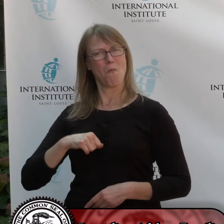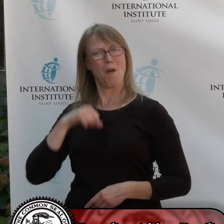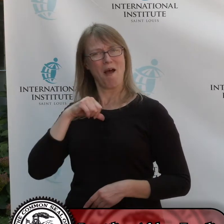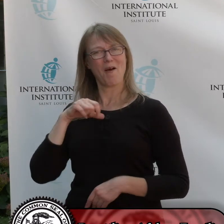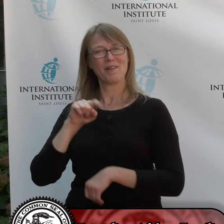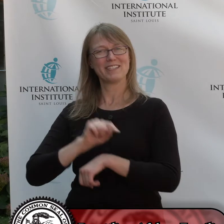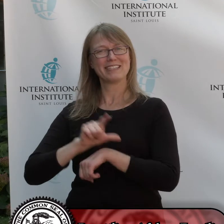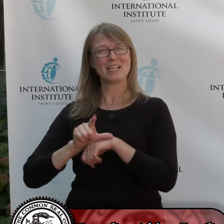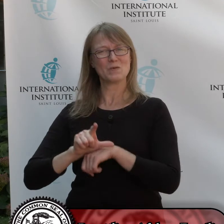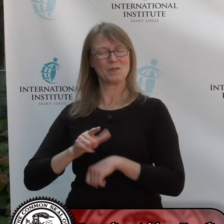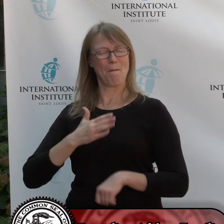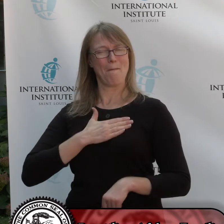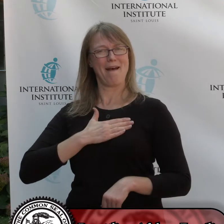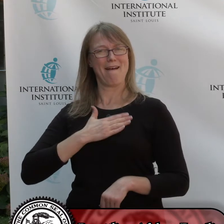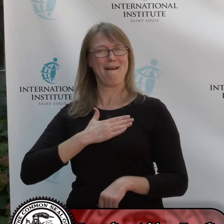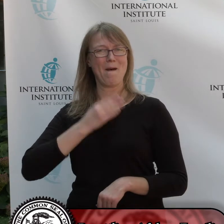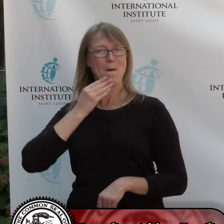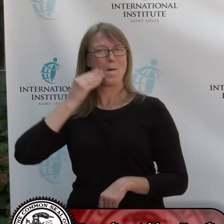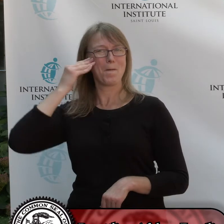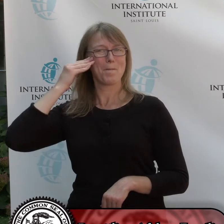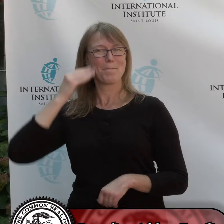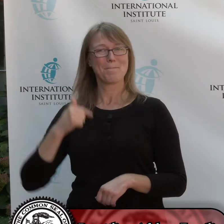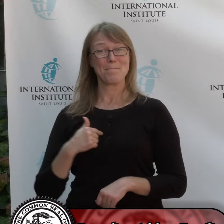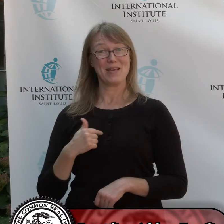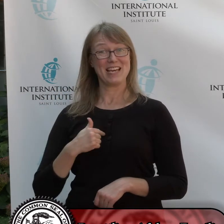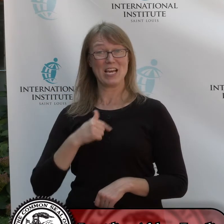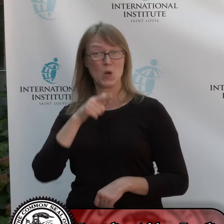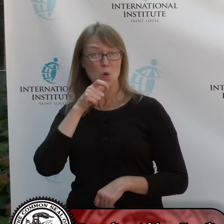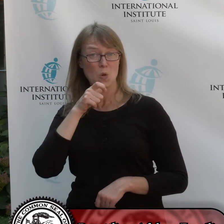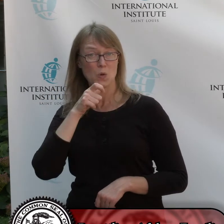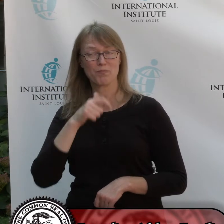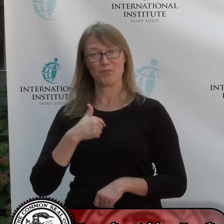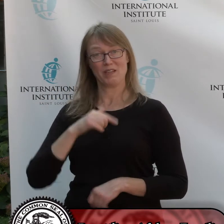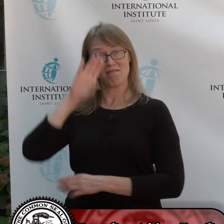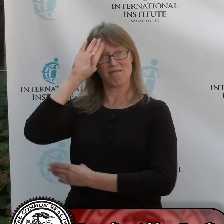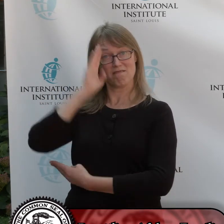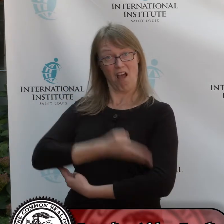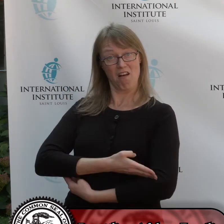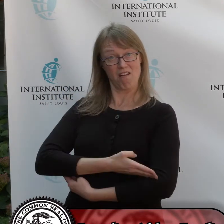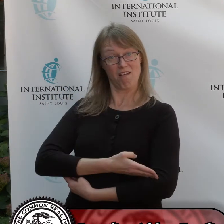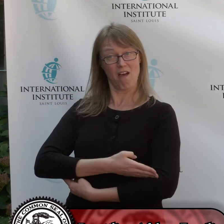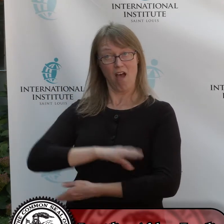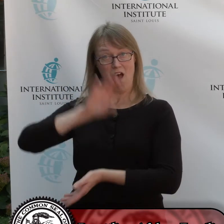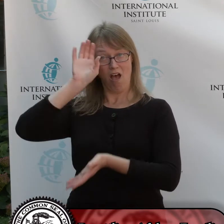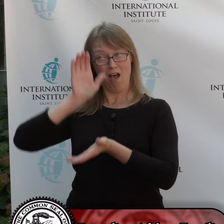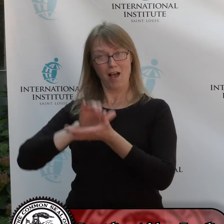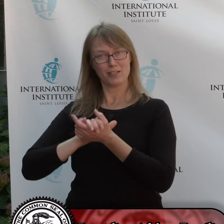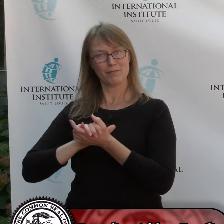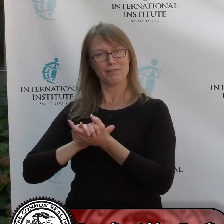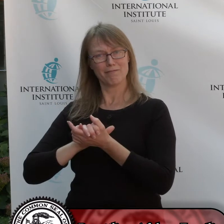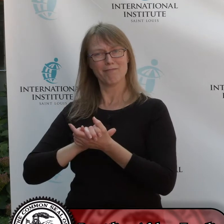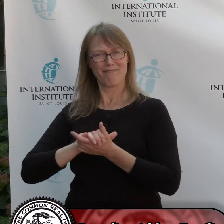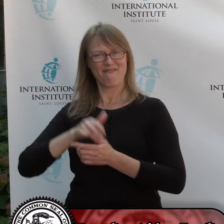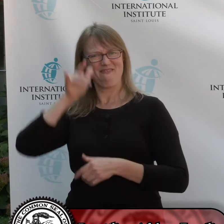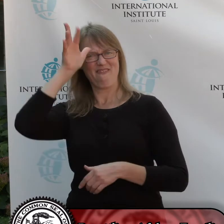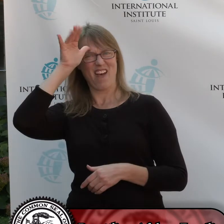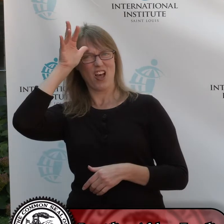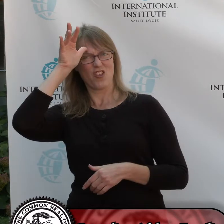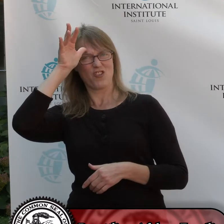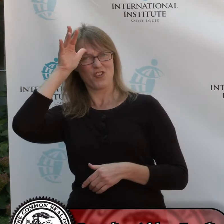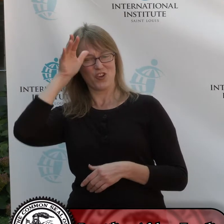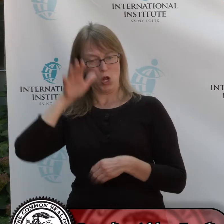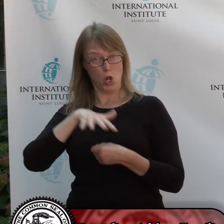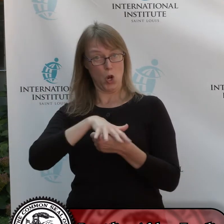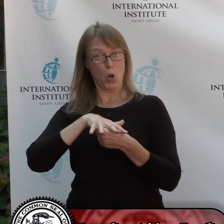I'm standing in front of you as a caring son, loving husband, and a father. I'm standing in front of you as a local business